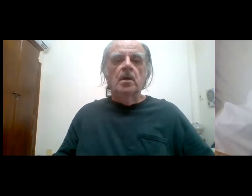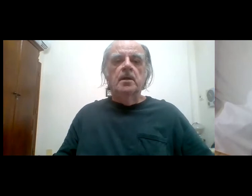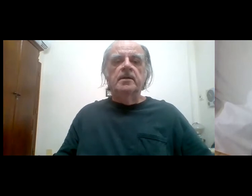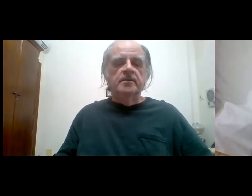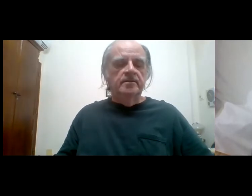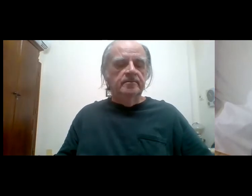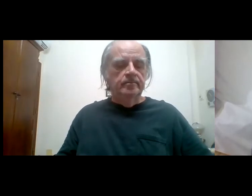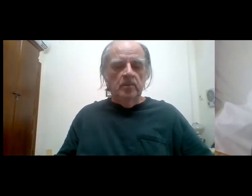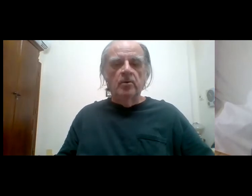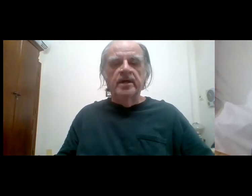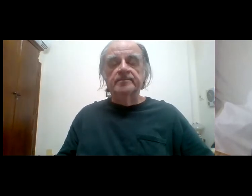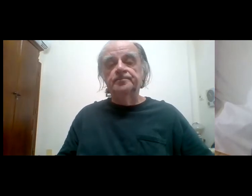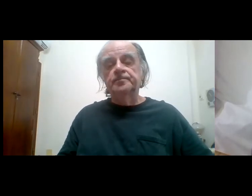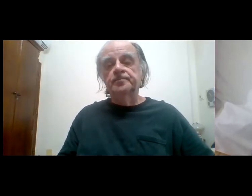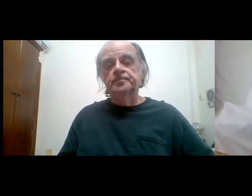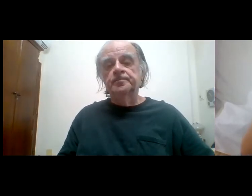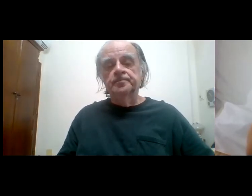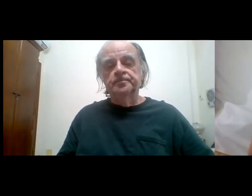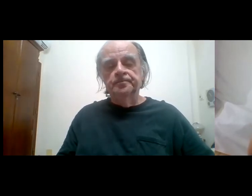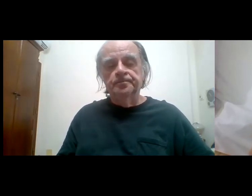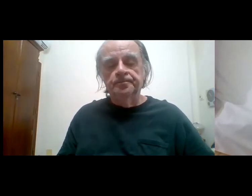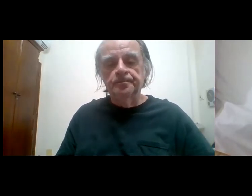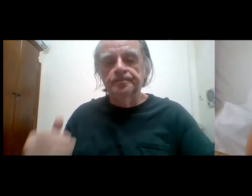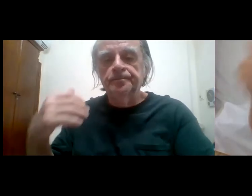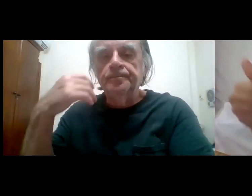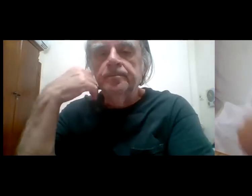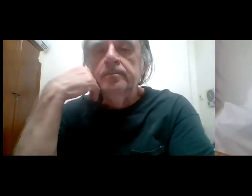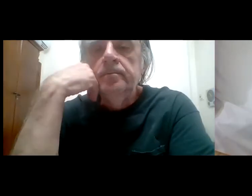Okay, lesson 2. Yes. Okay.